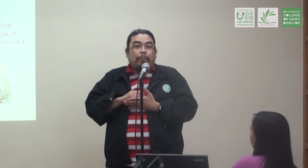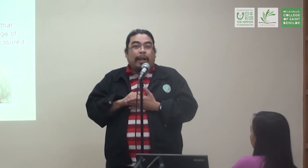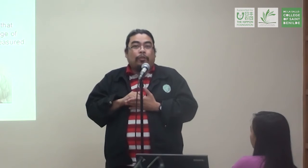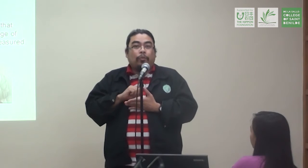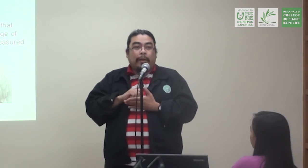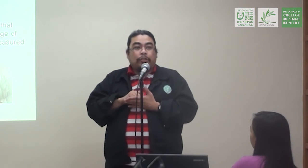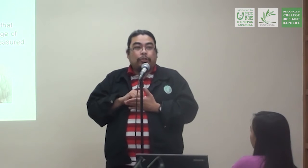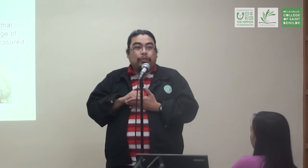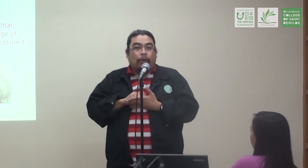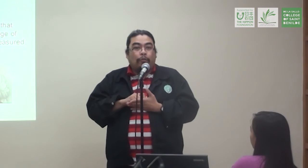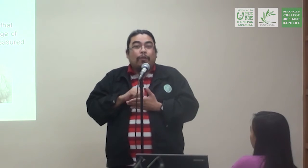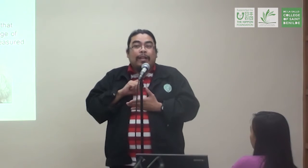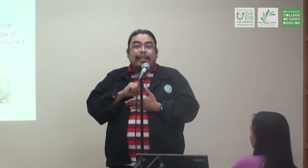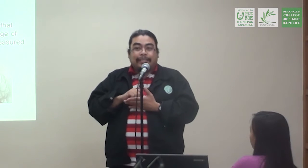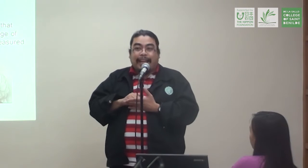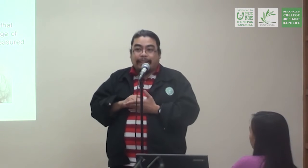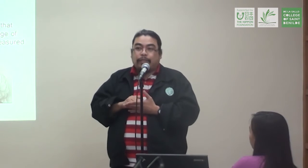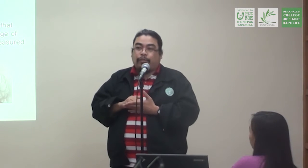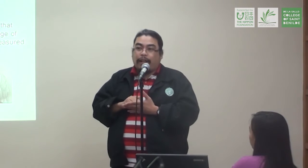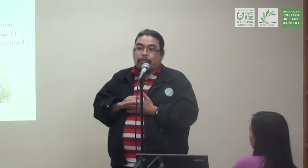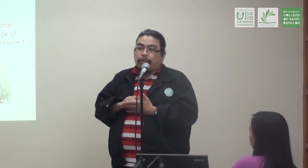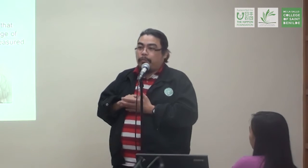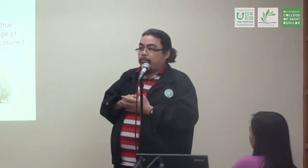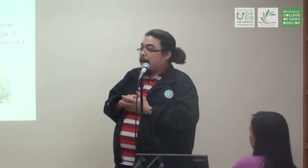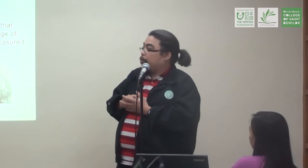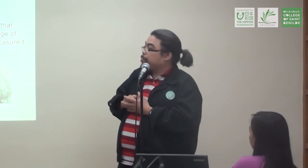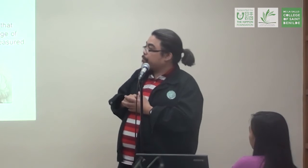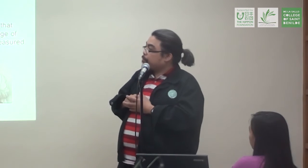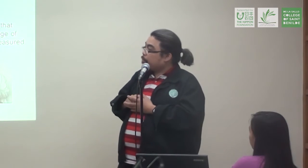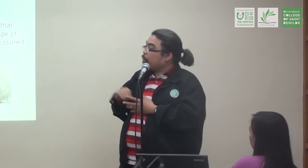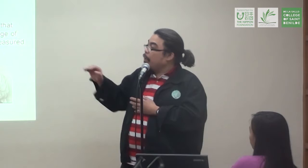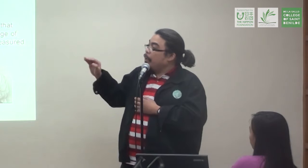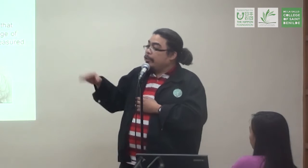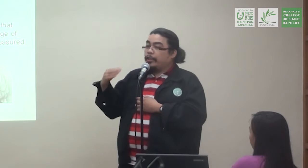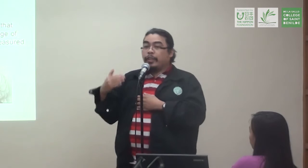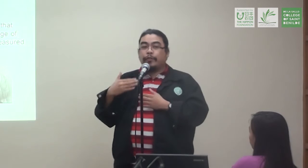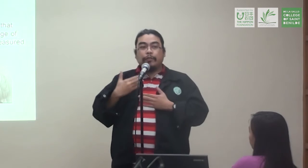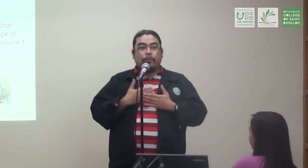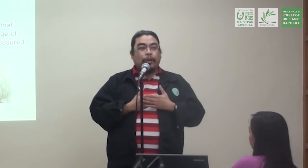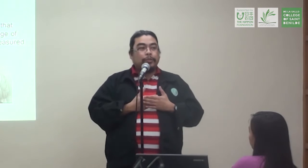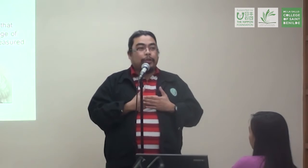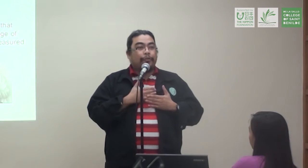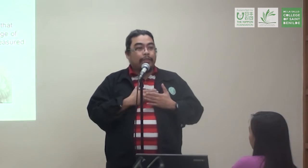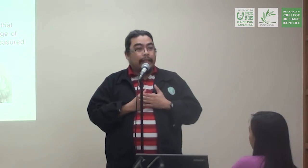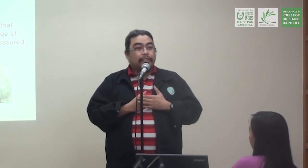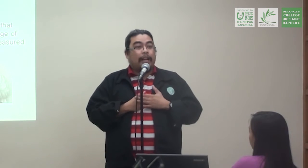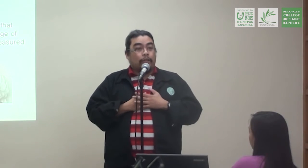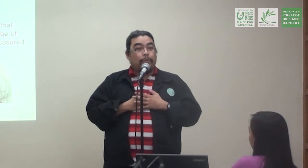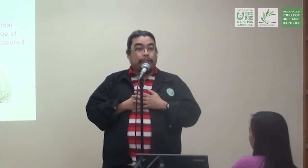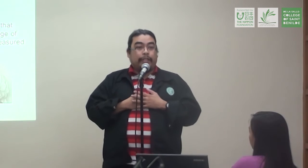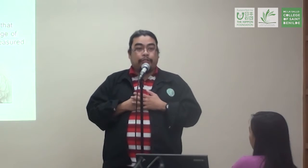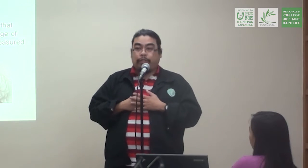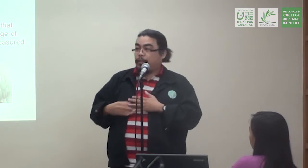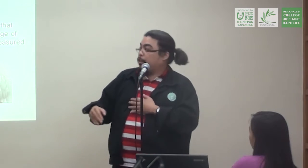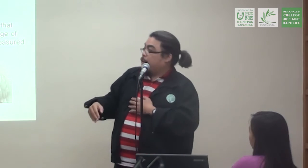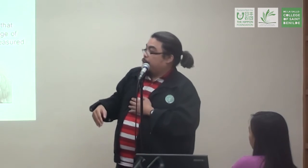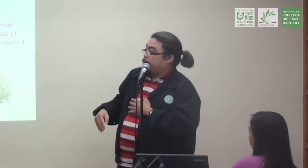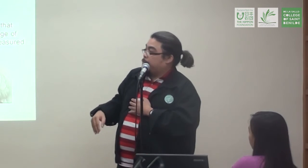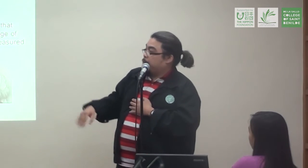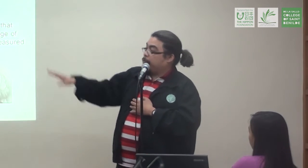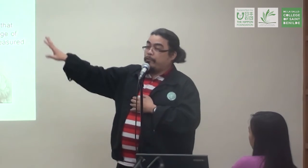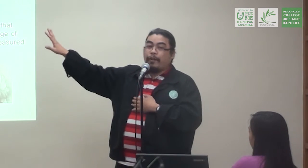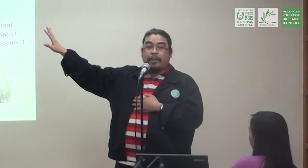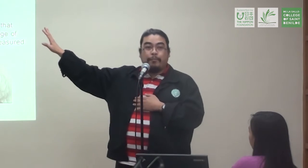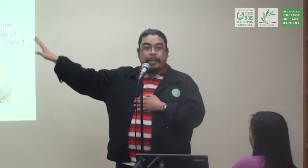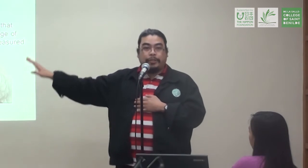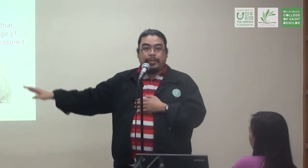or even reply to measures of satisfaction. Now, there are different forms of test accommodation. There